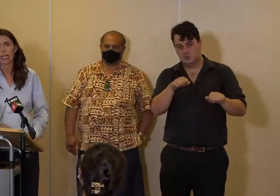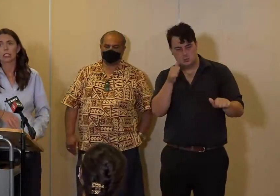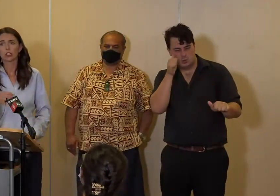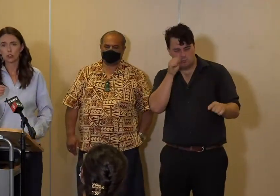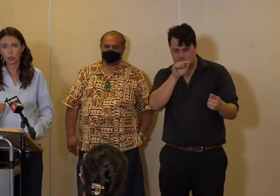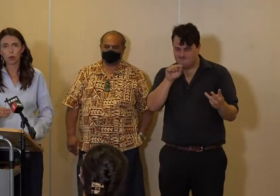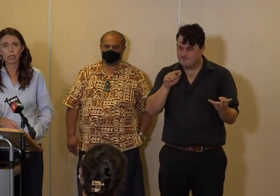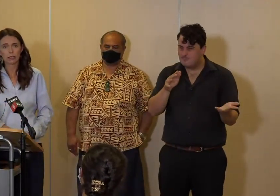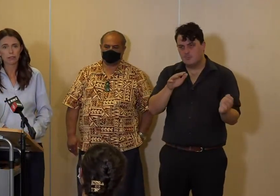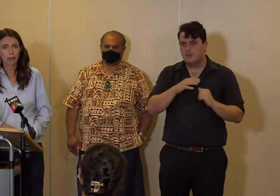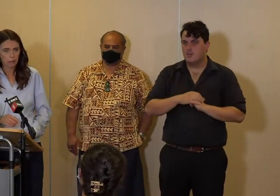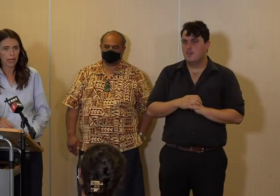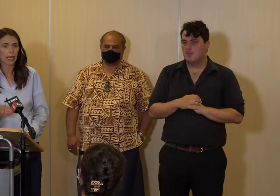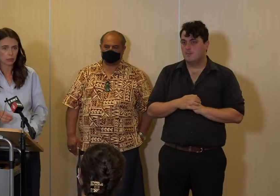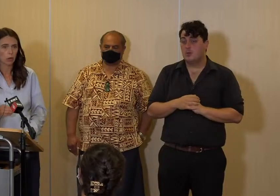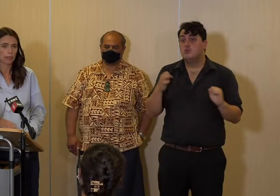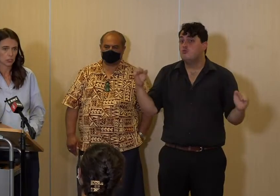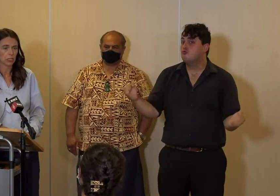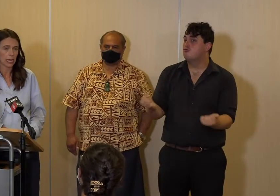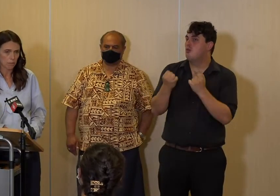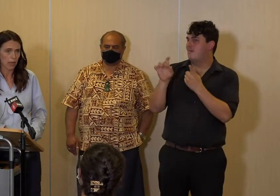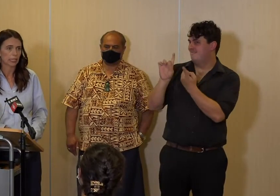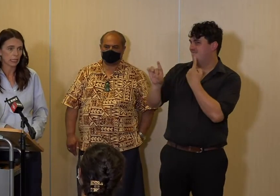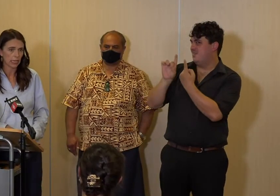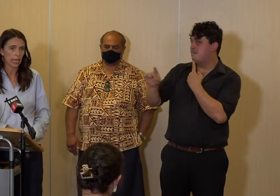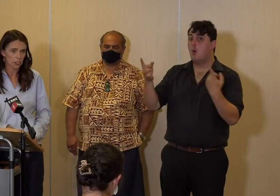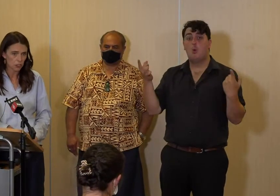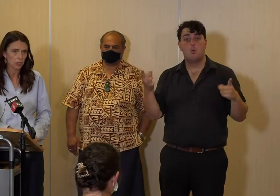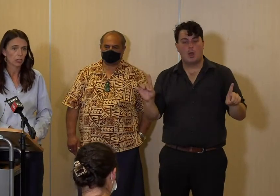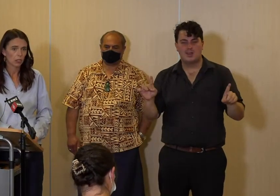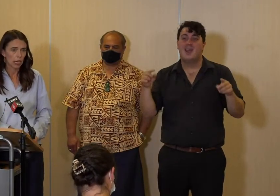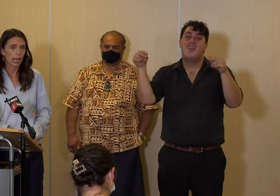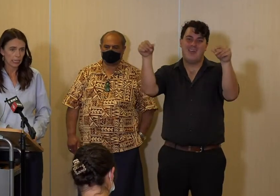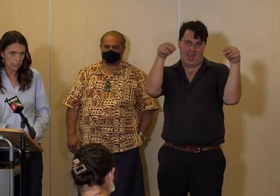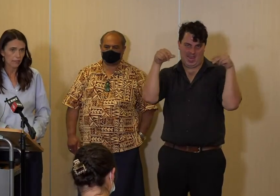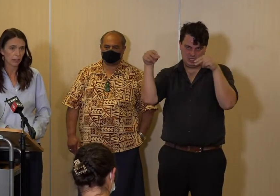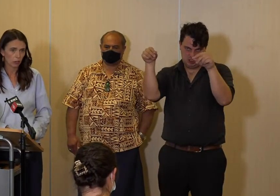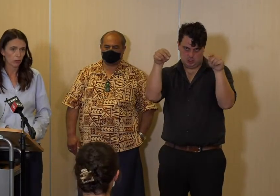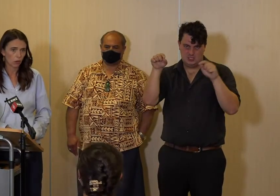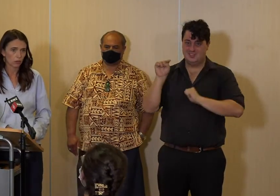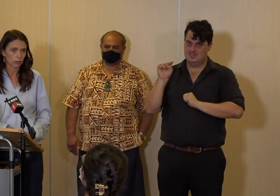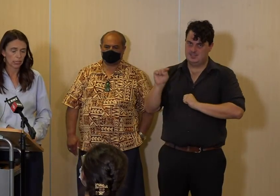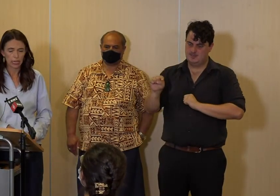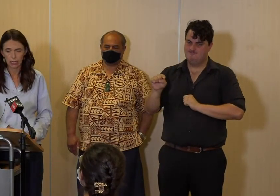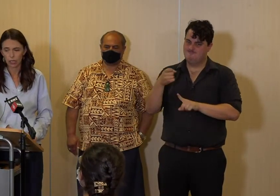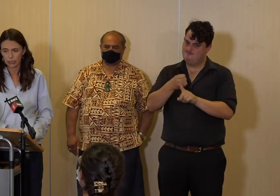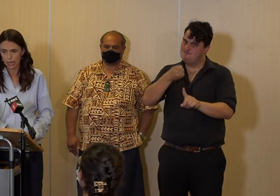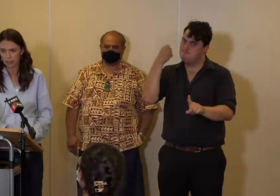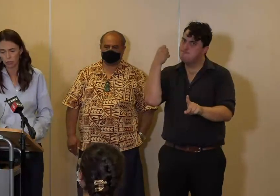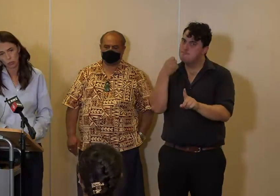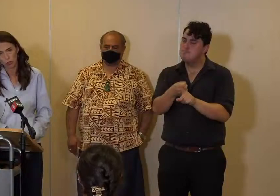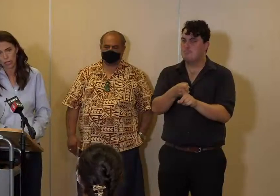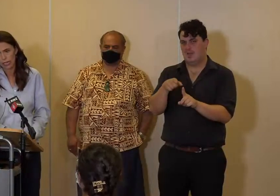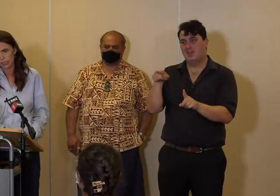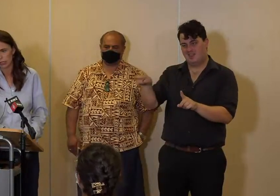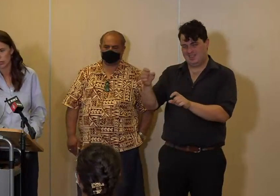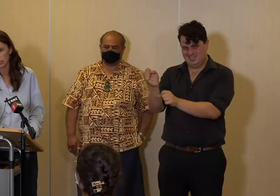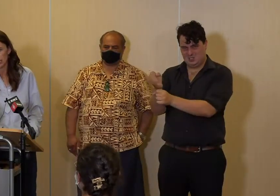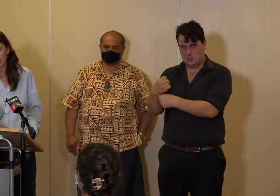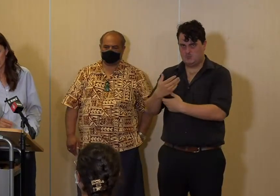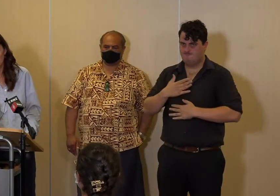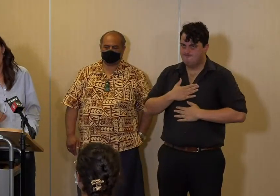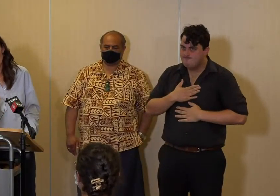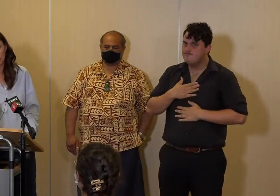communications, the strongest feedback at the moment is just the impact that the ash is having on Tonga, and